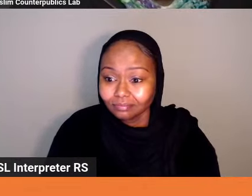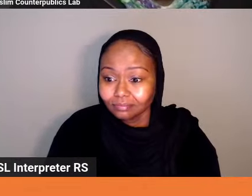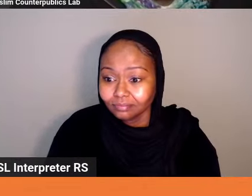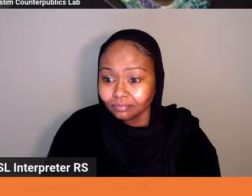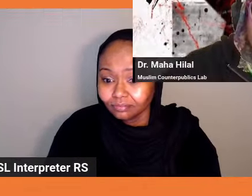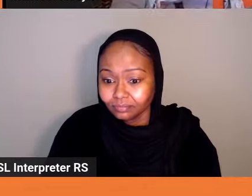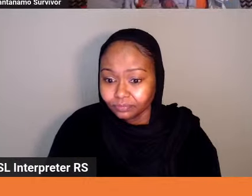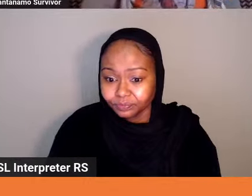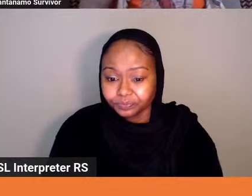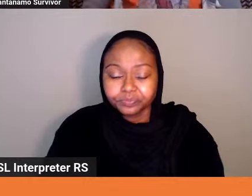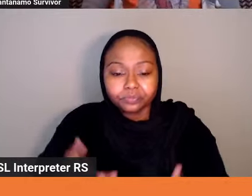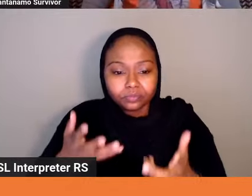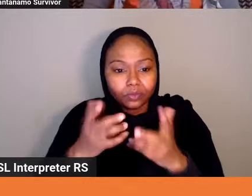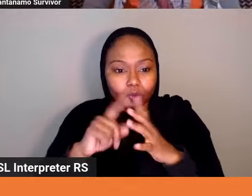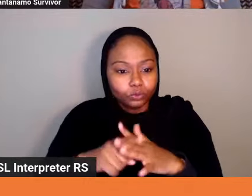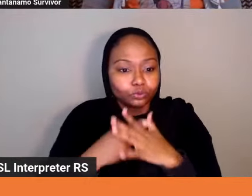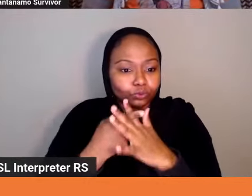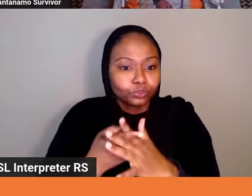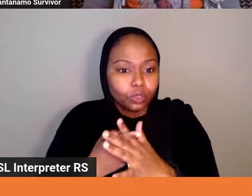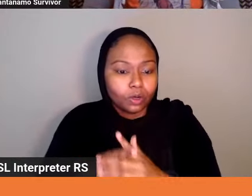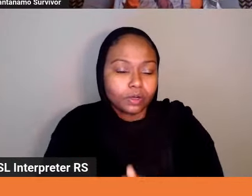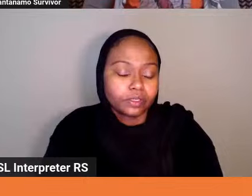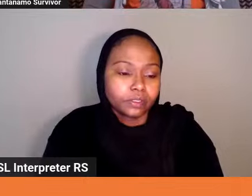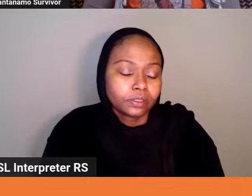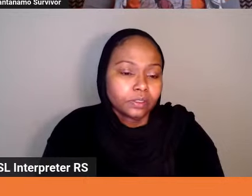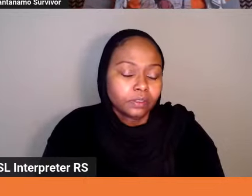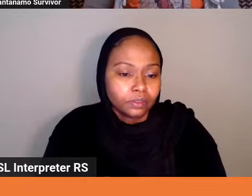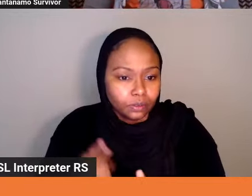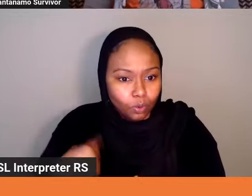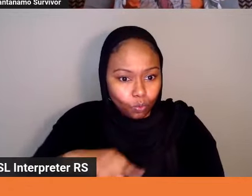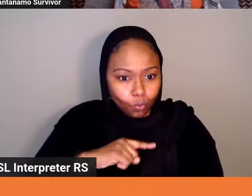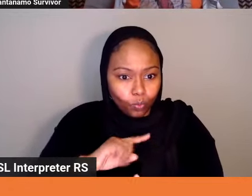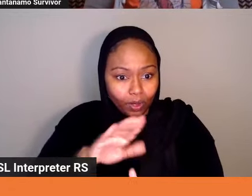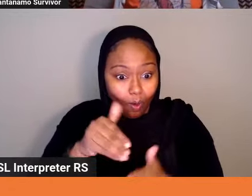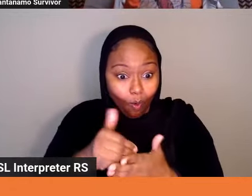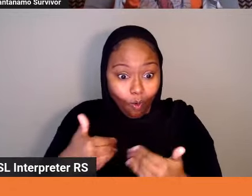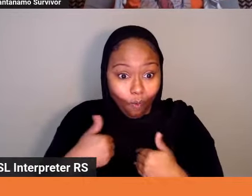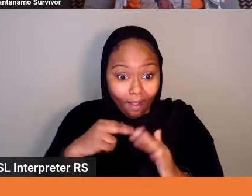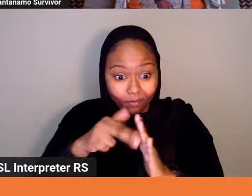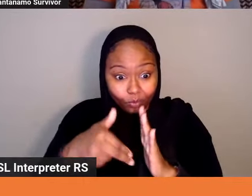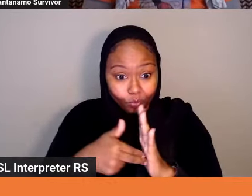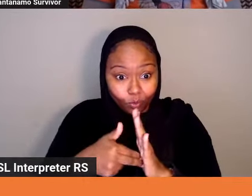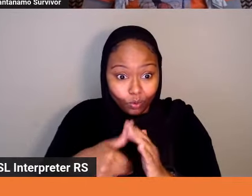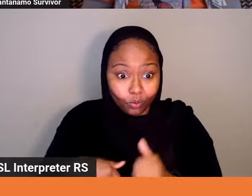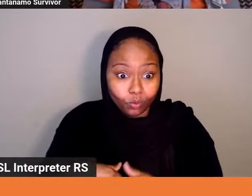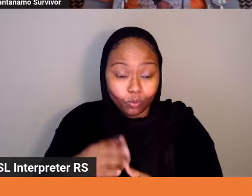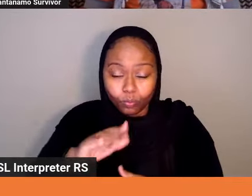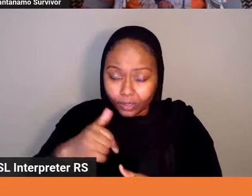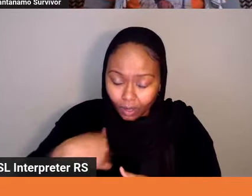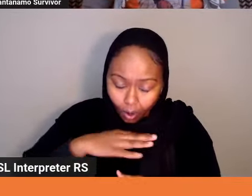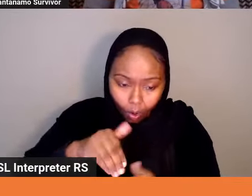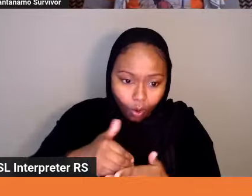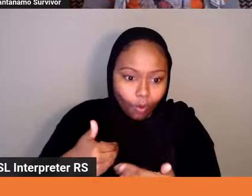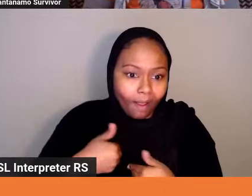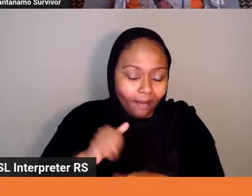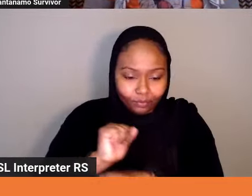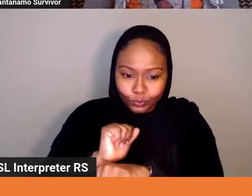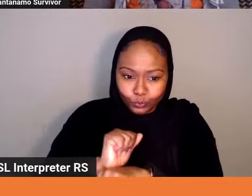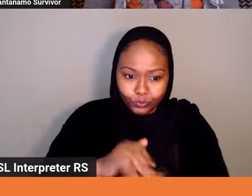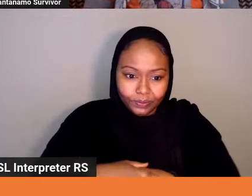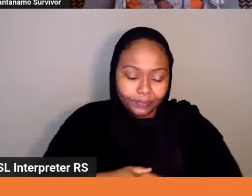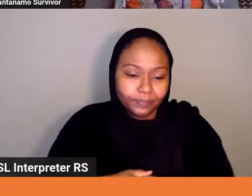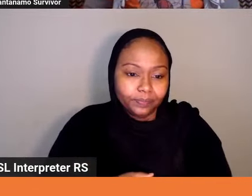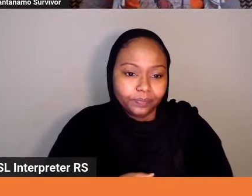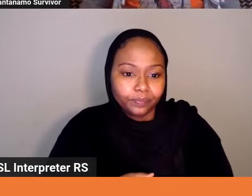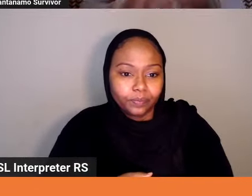So I would like to start, first of all, we all have a role to play. We all have a duty to do.